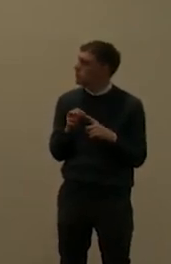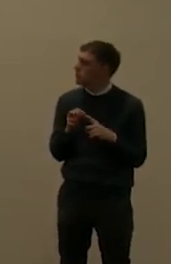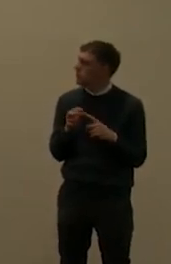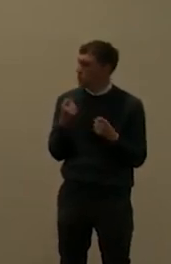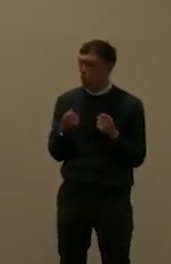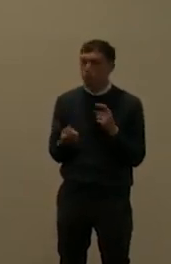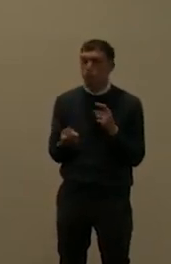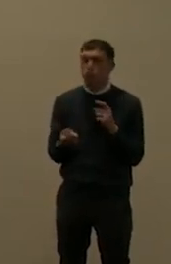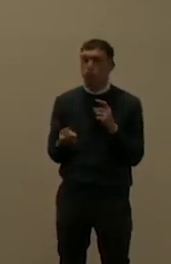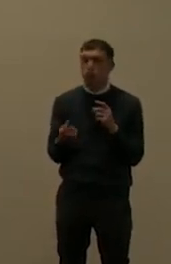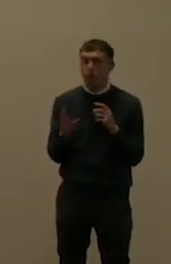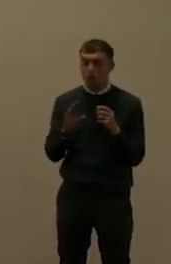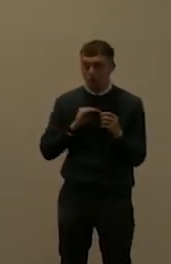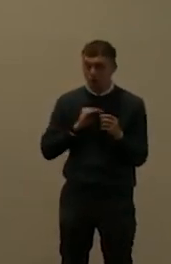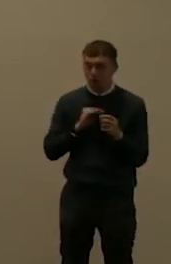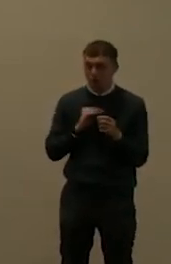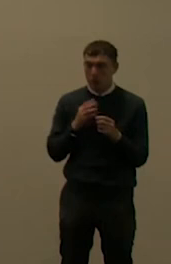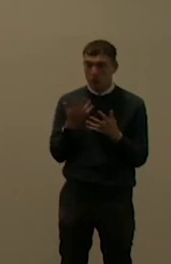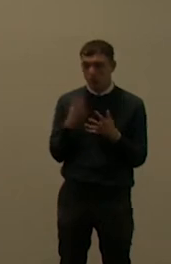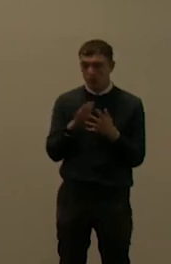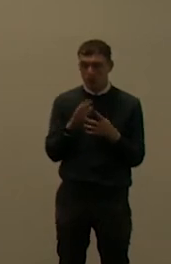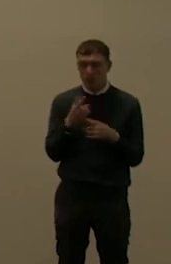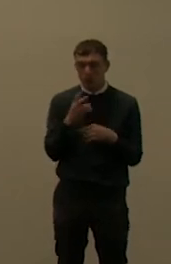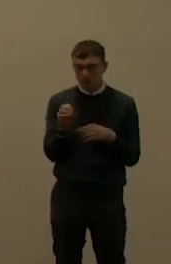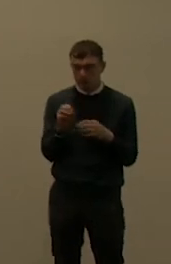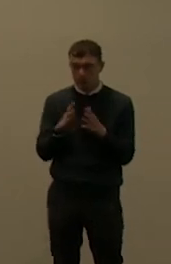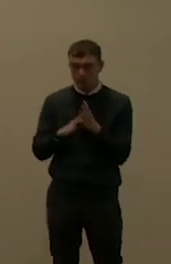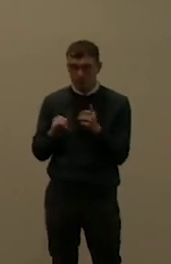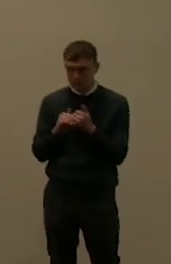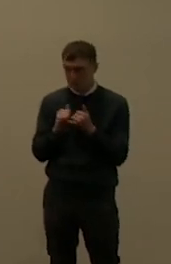get an alert when it's greater than 20 milliseconds.